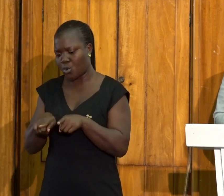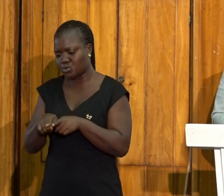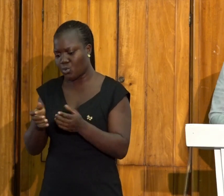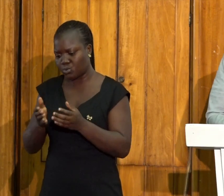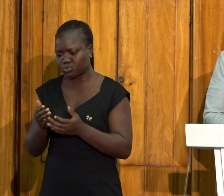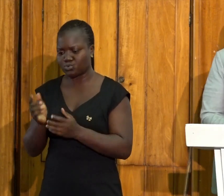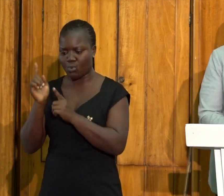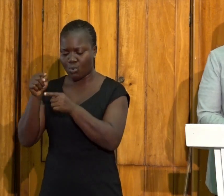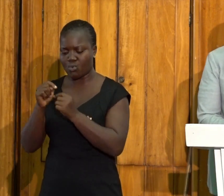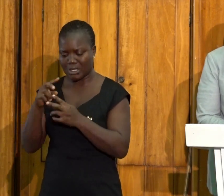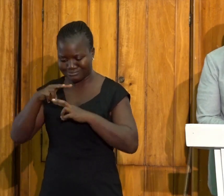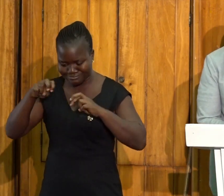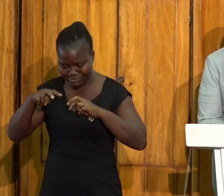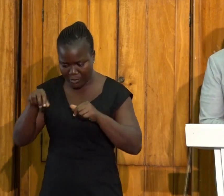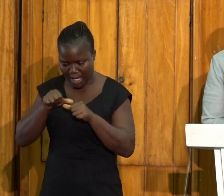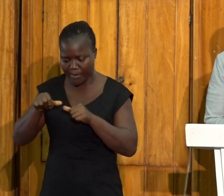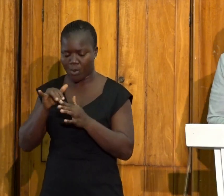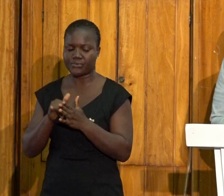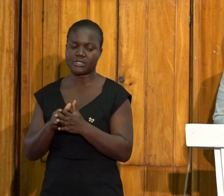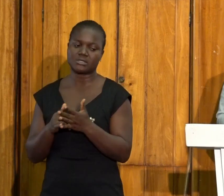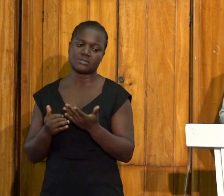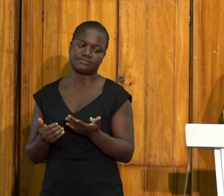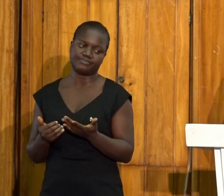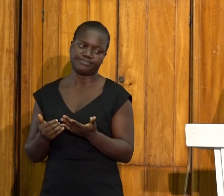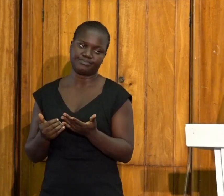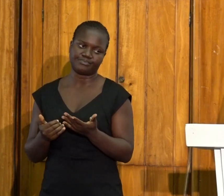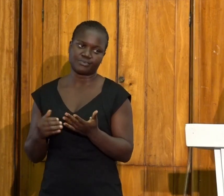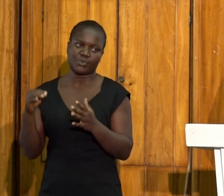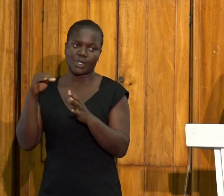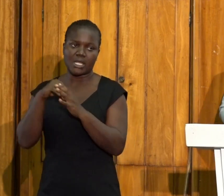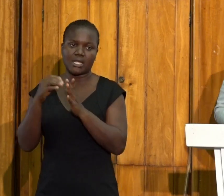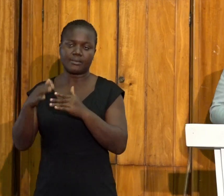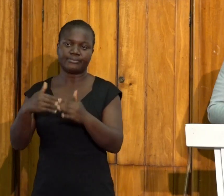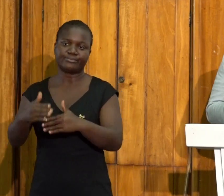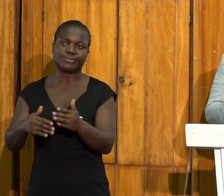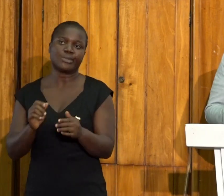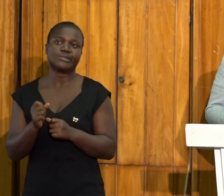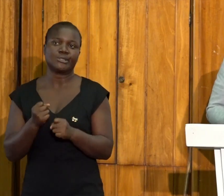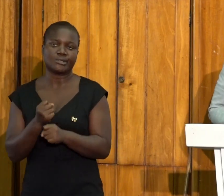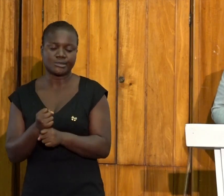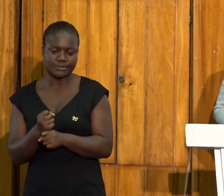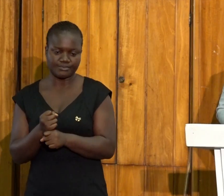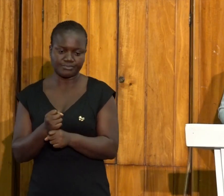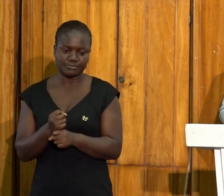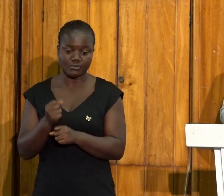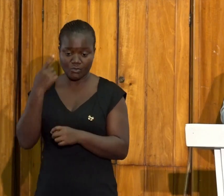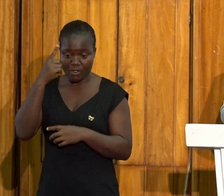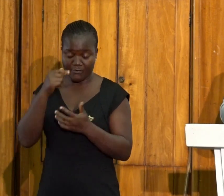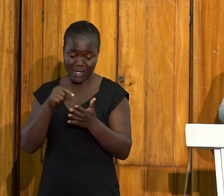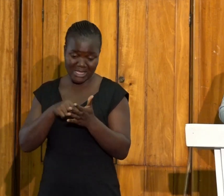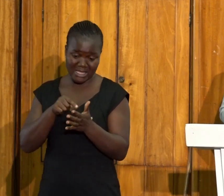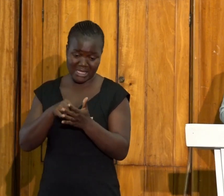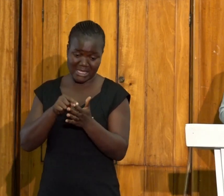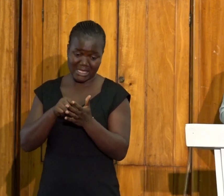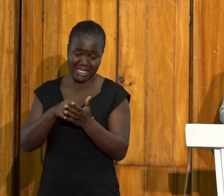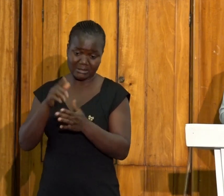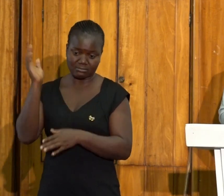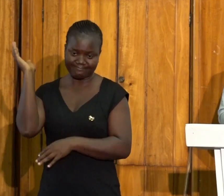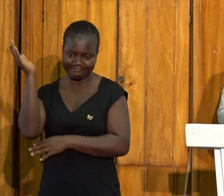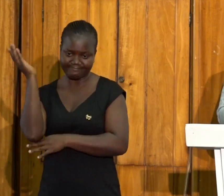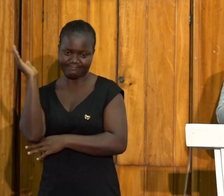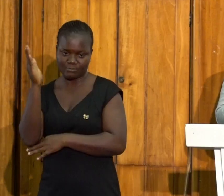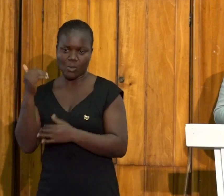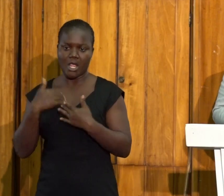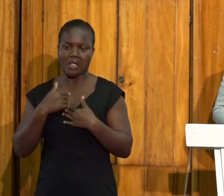this monthly option in pregnancy in the coming years. So for this presentation, I only had 10 minutes, so